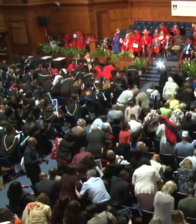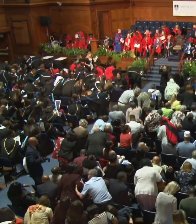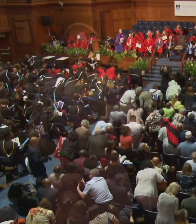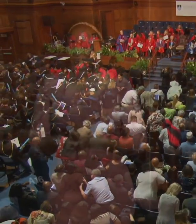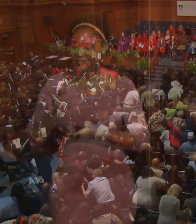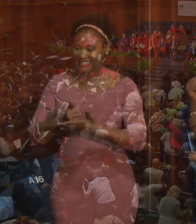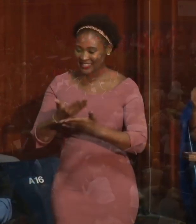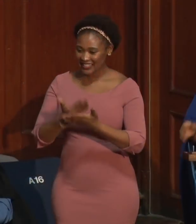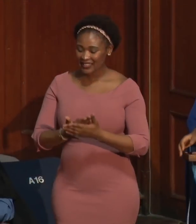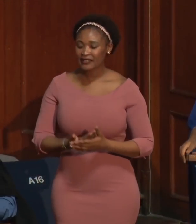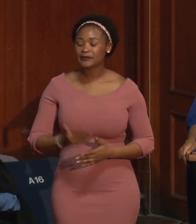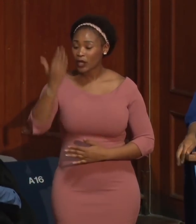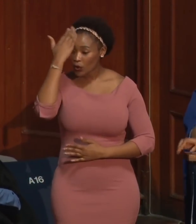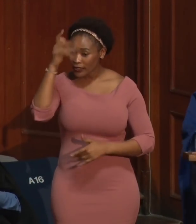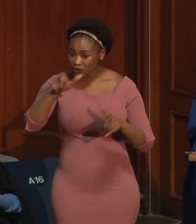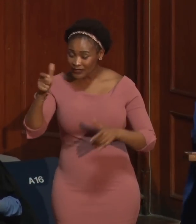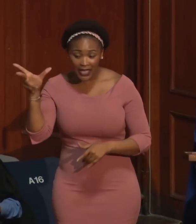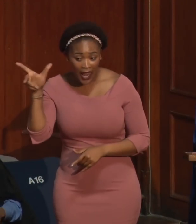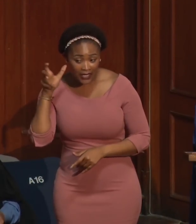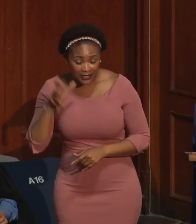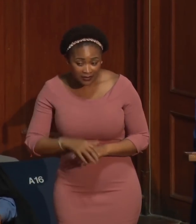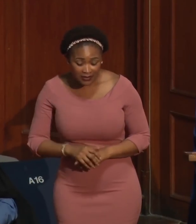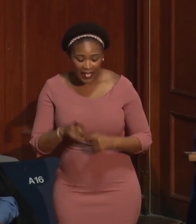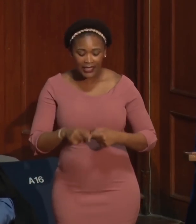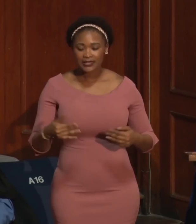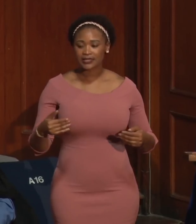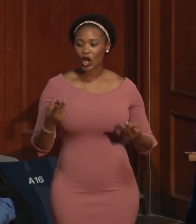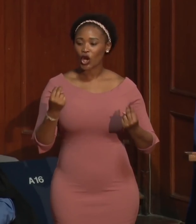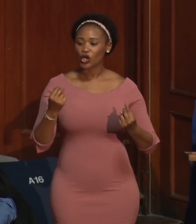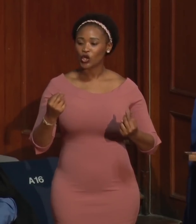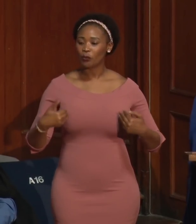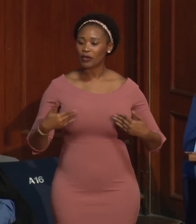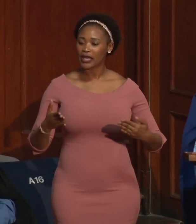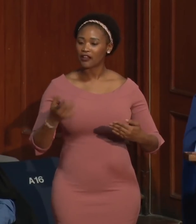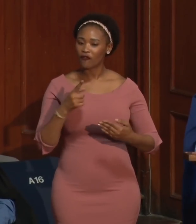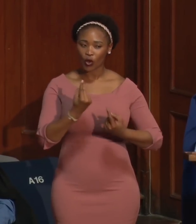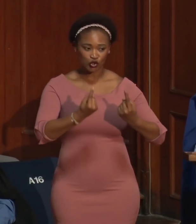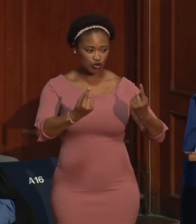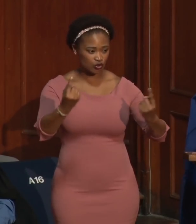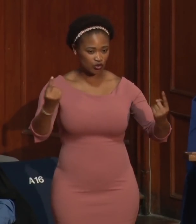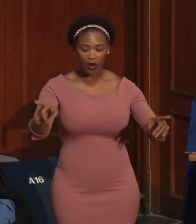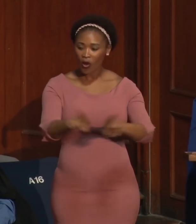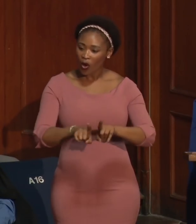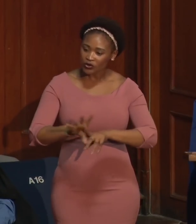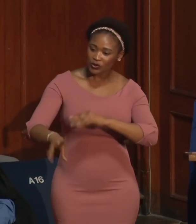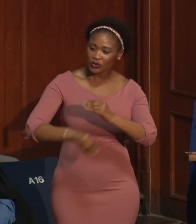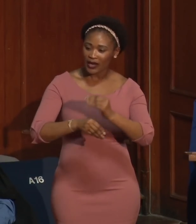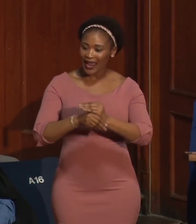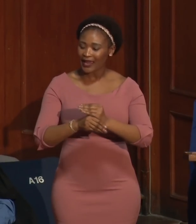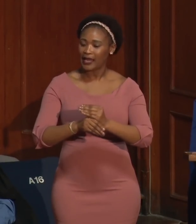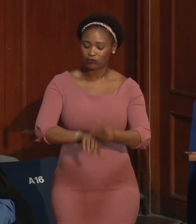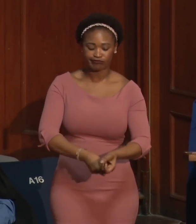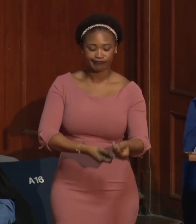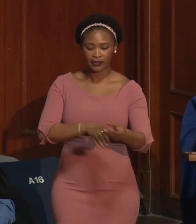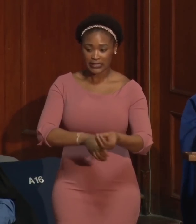Graduands, this day signifies a new beginning for each and every one of you. In addition to earning the diplomas